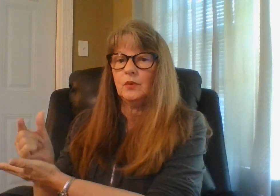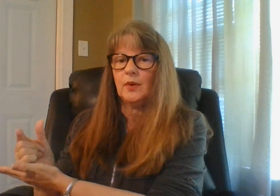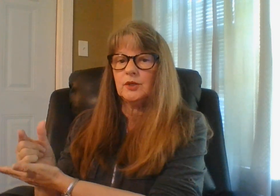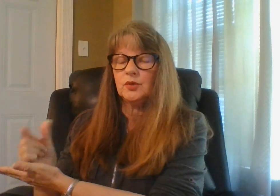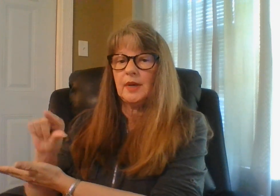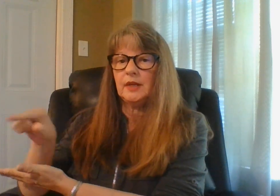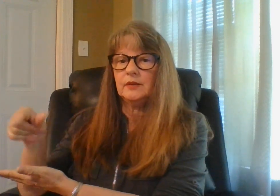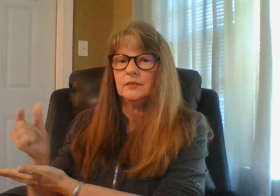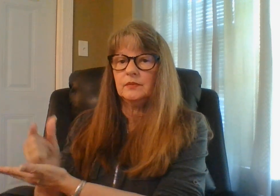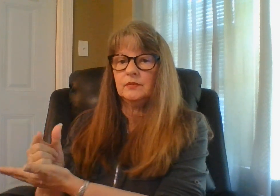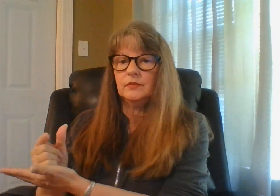Graduate.